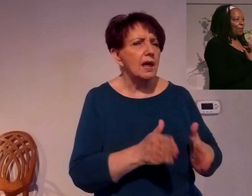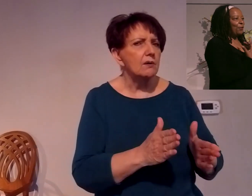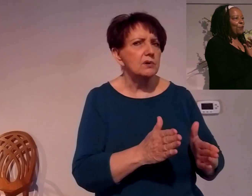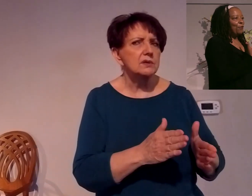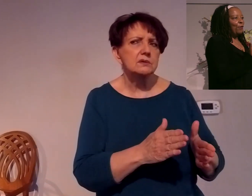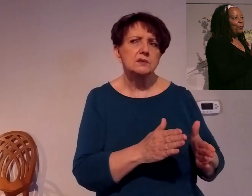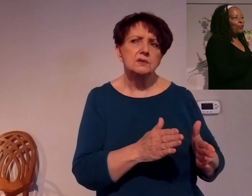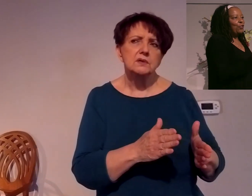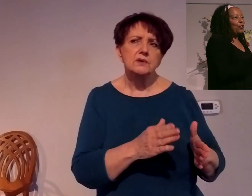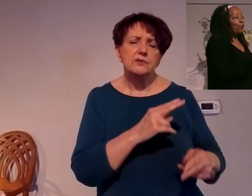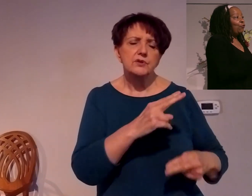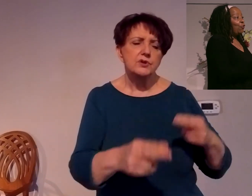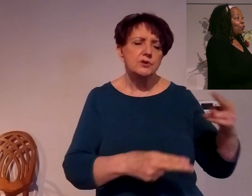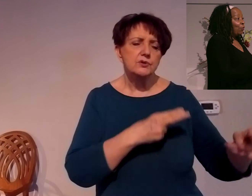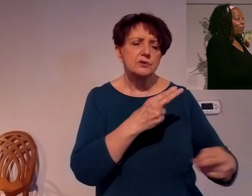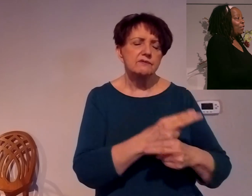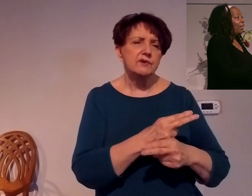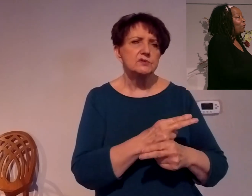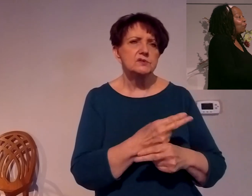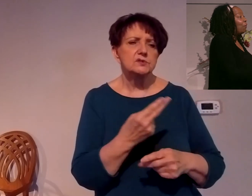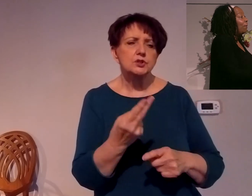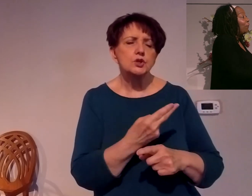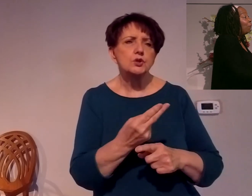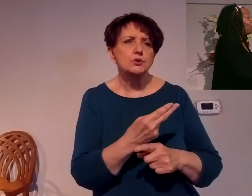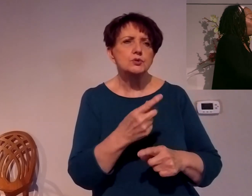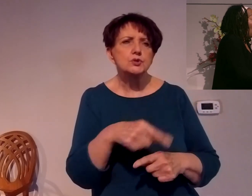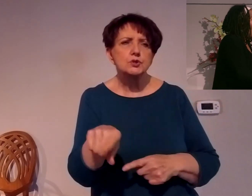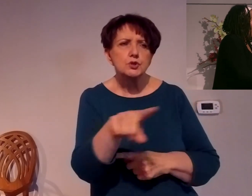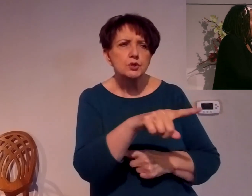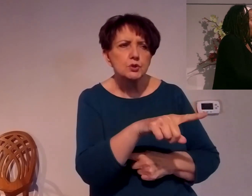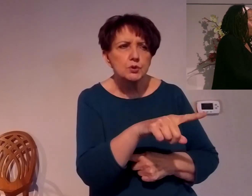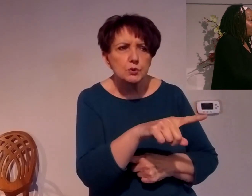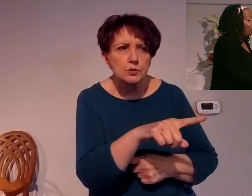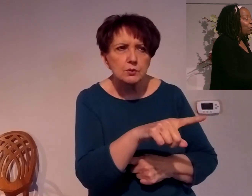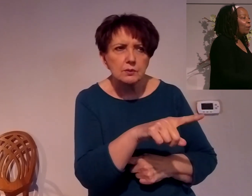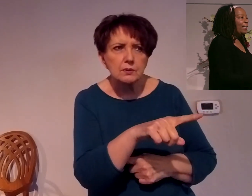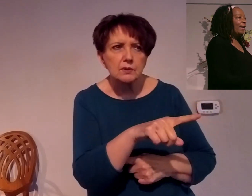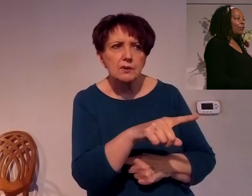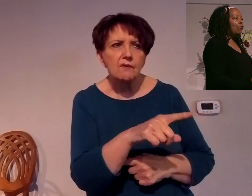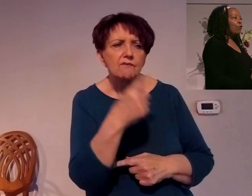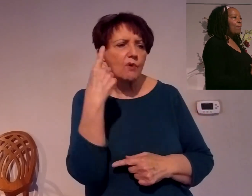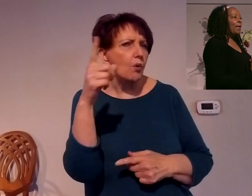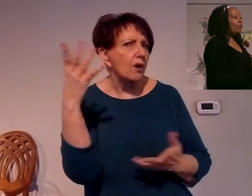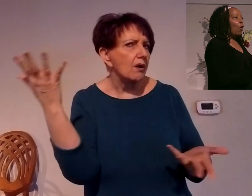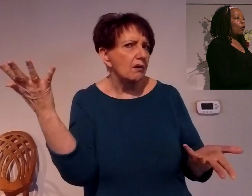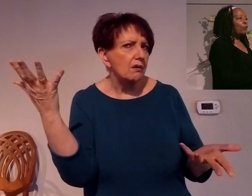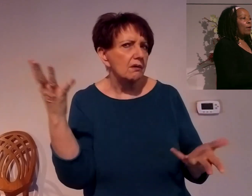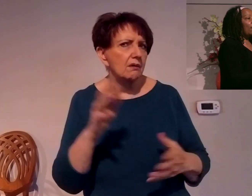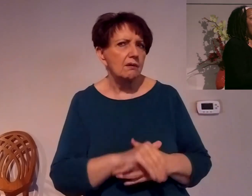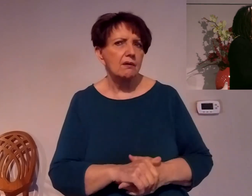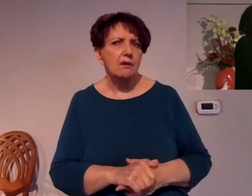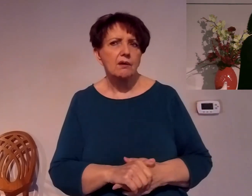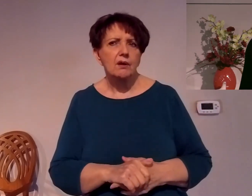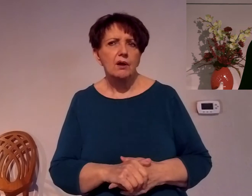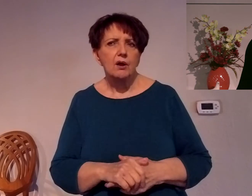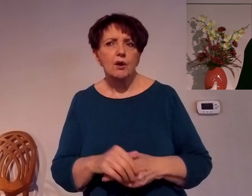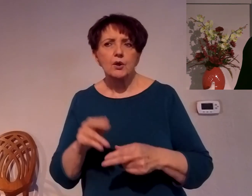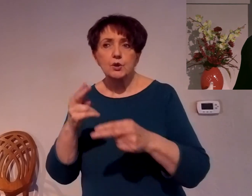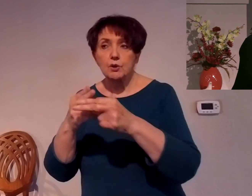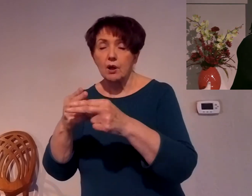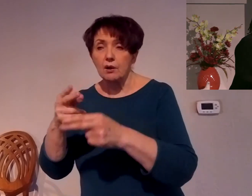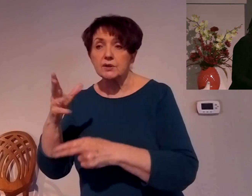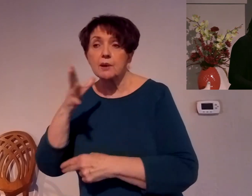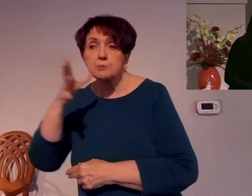allowing the universe to use you as an instrument for? Are you an instrument called